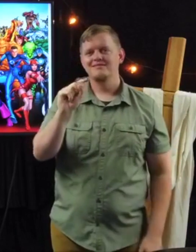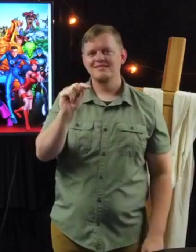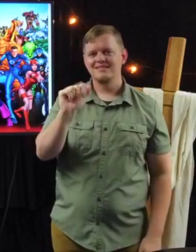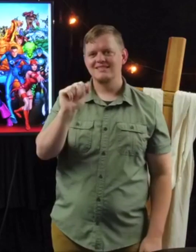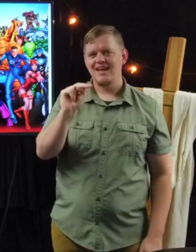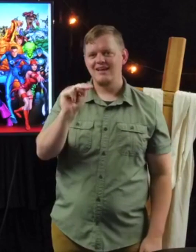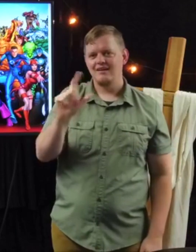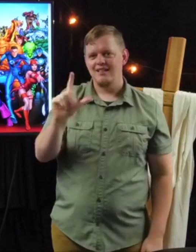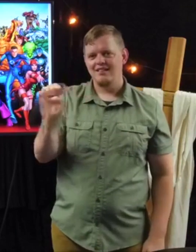we also know that these are not real.